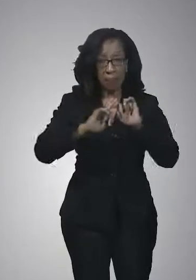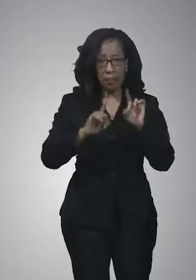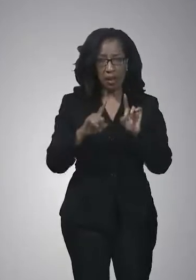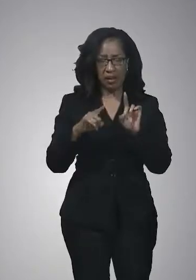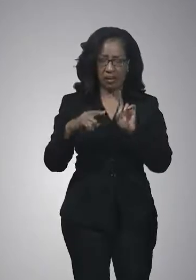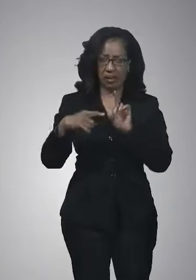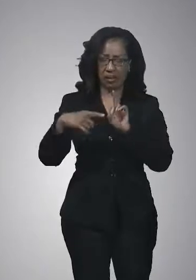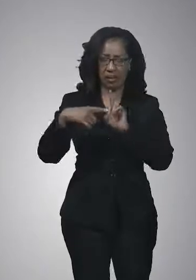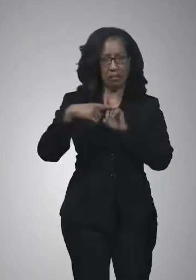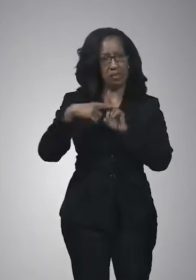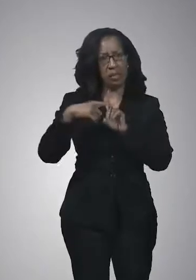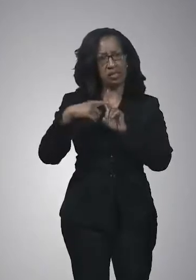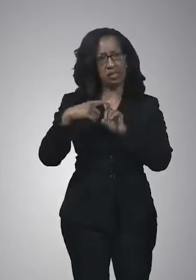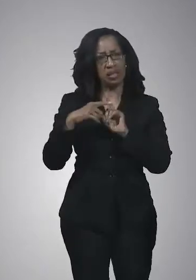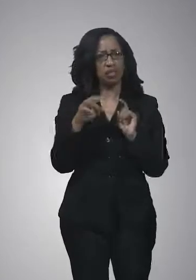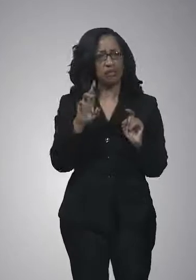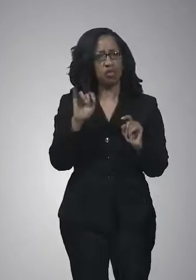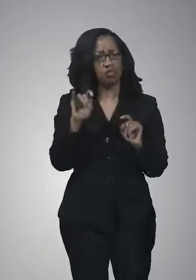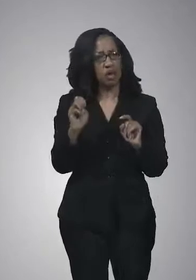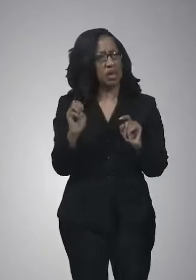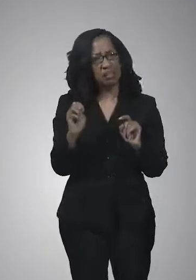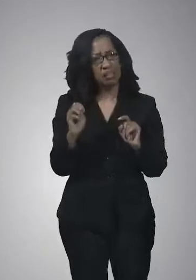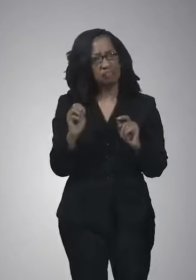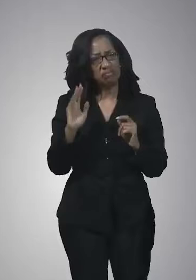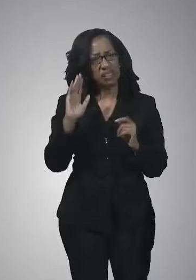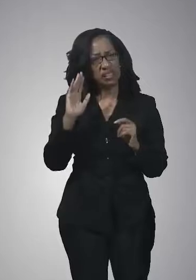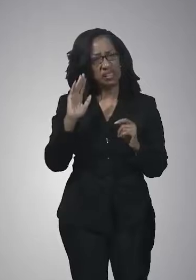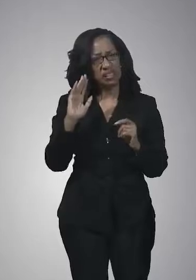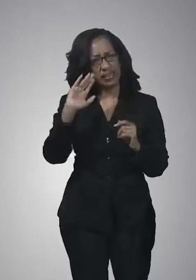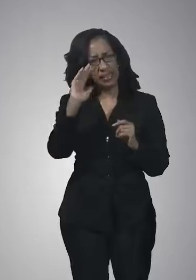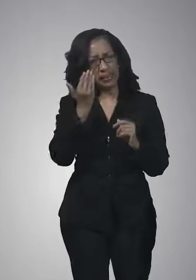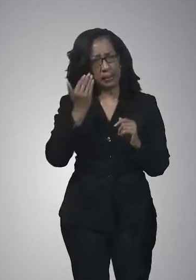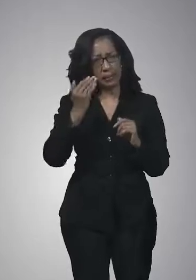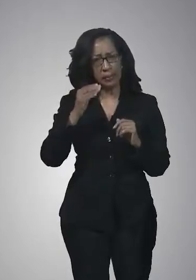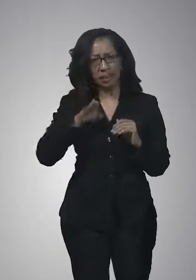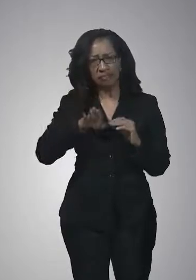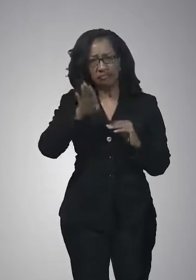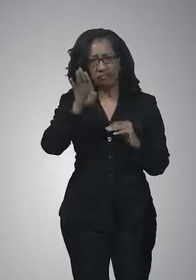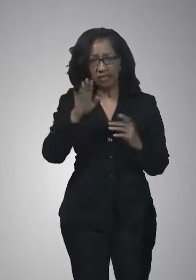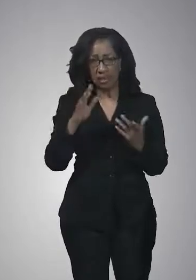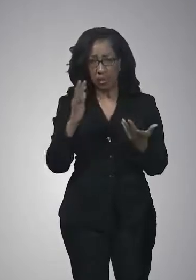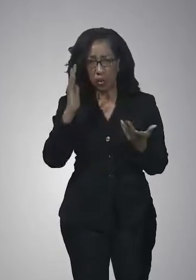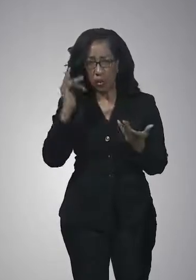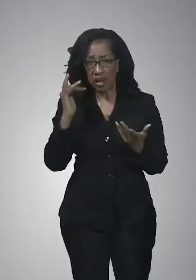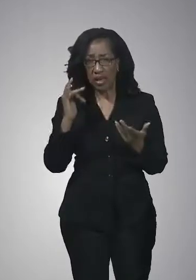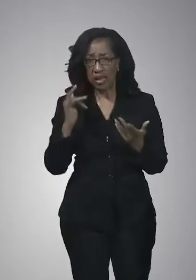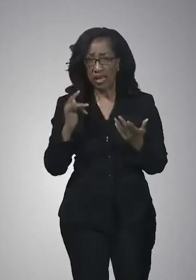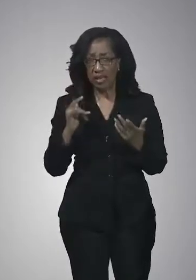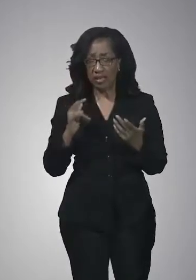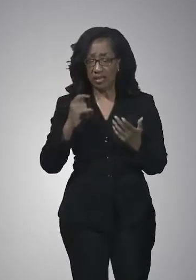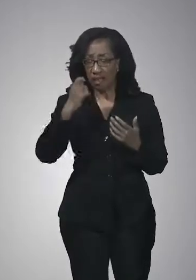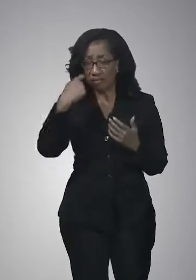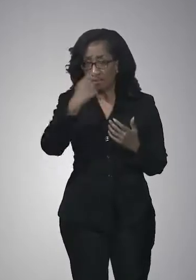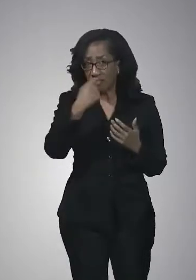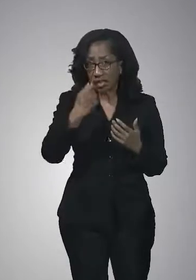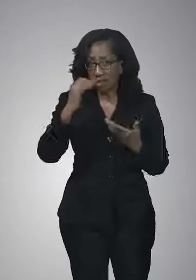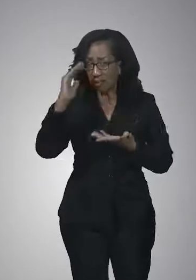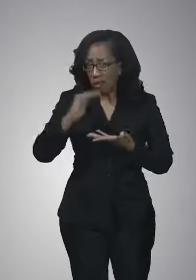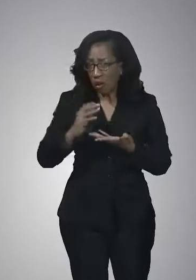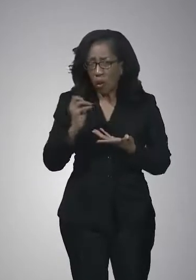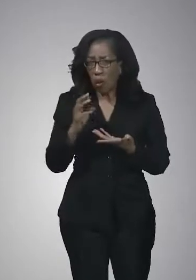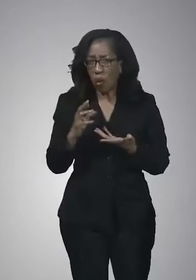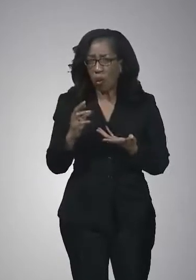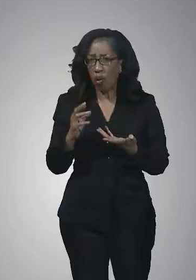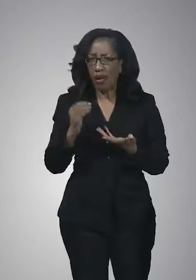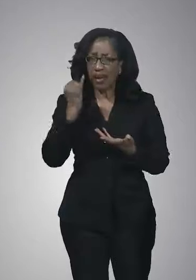I'm just wondering, is that just a facet of less testing, maybe less accurate representation, or if the reproductive